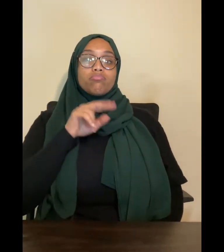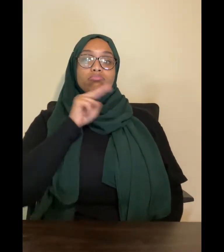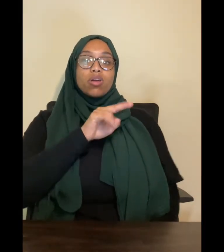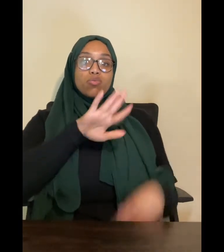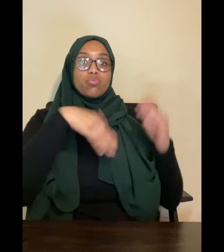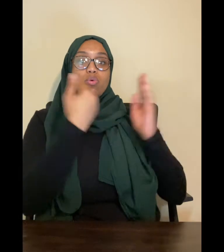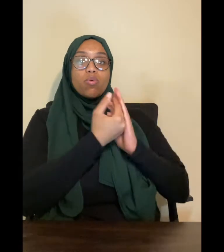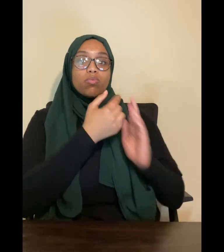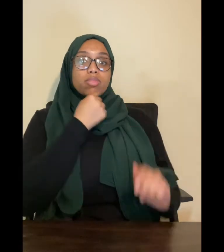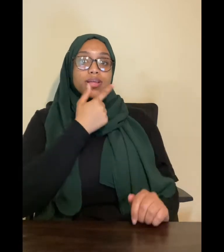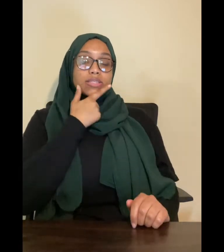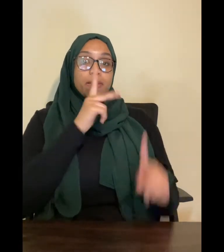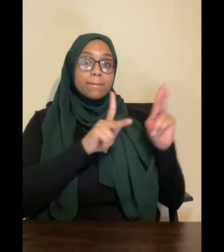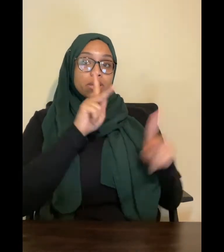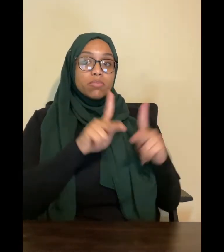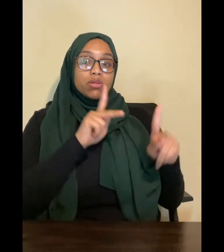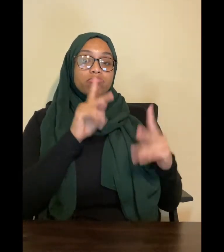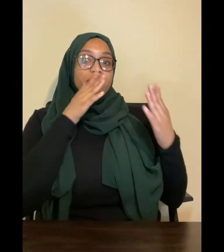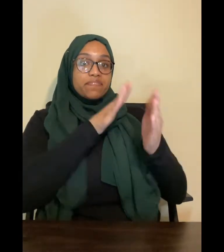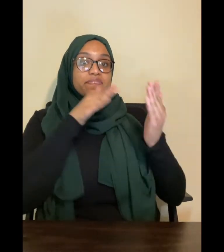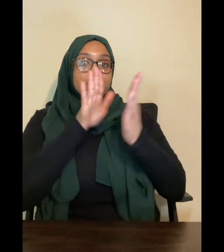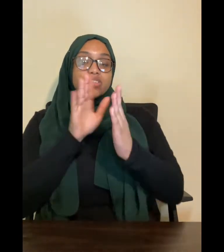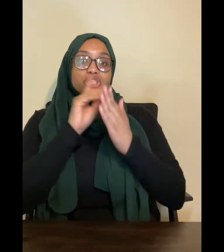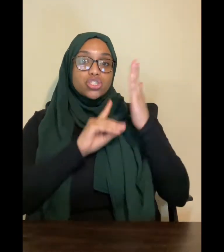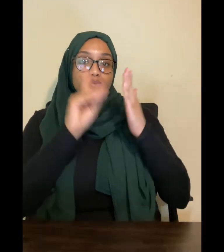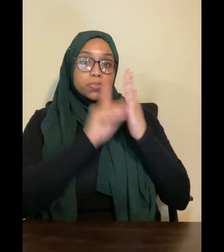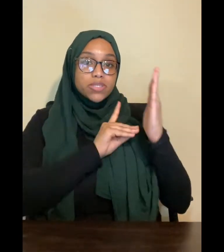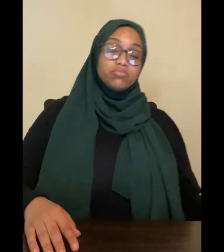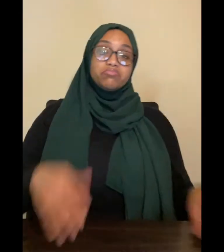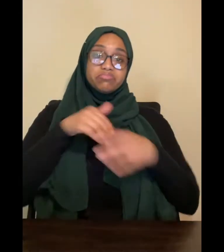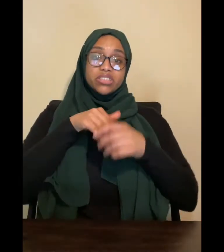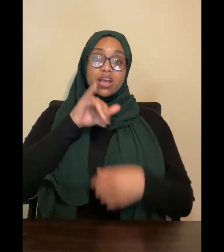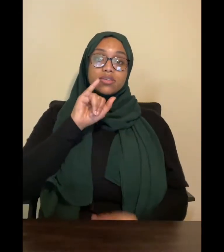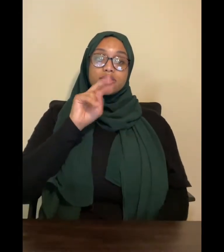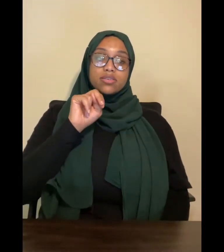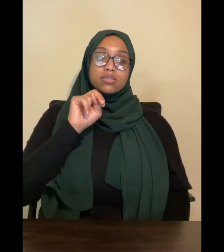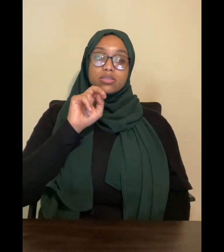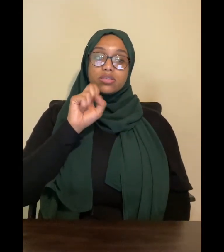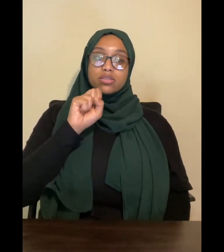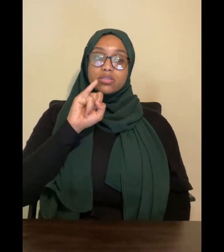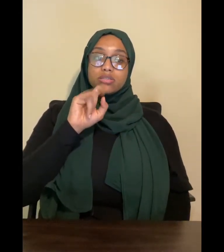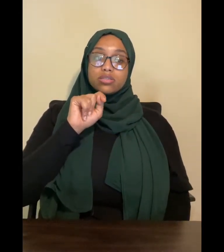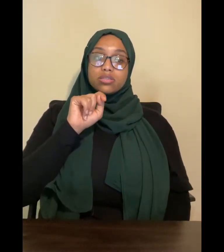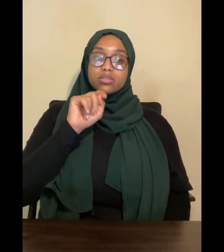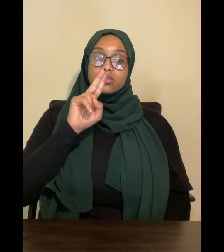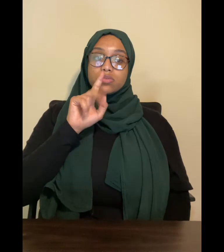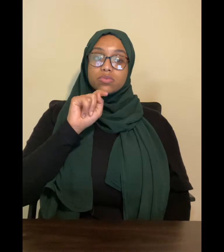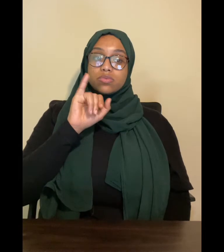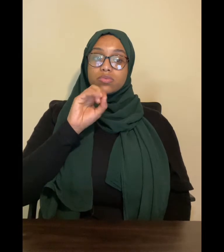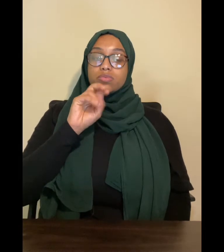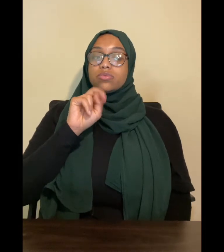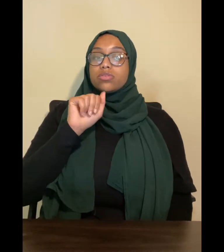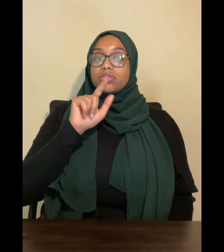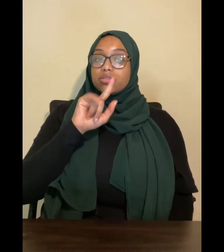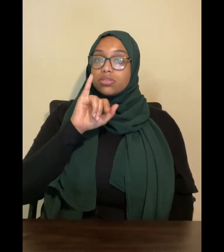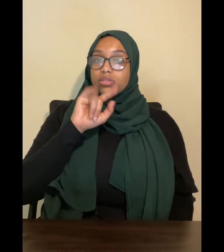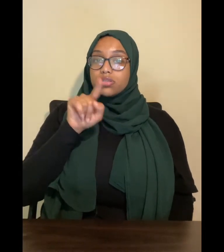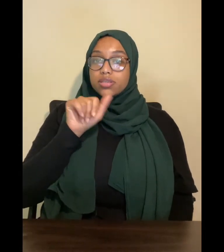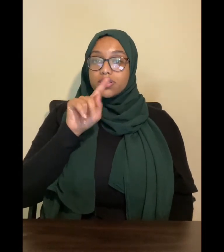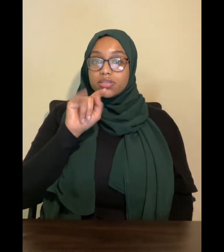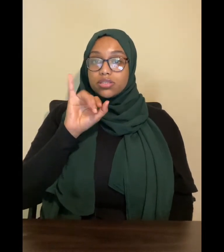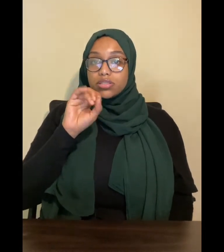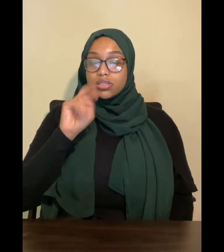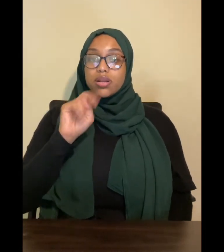addressing this. This part usually doesn't go into the law. It's useful because it tells you what